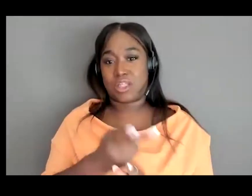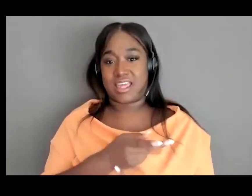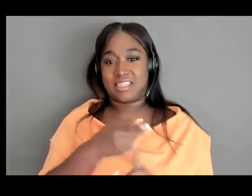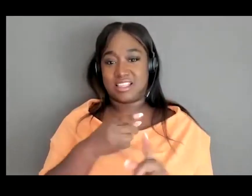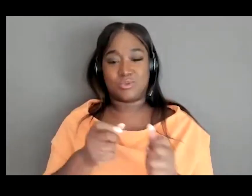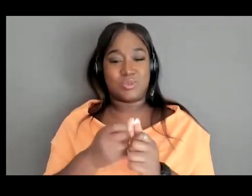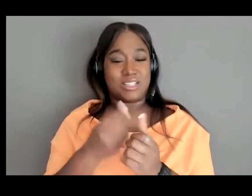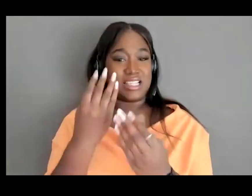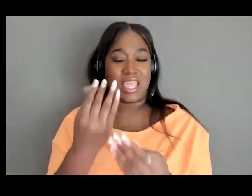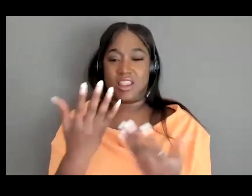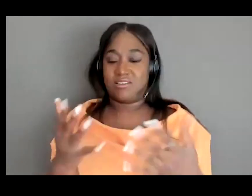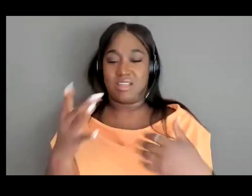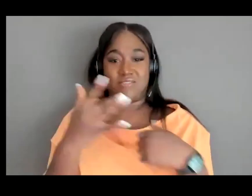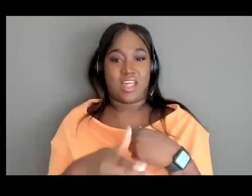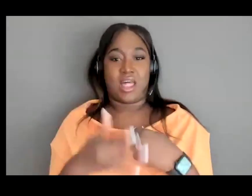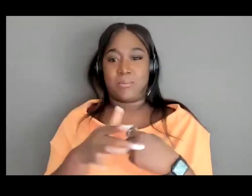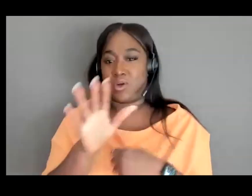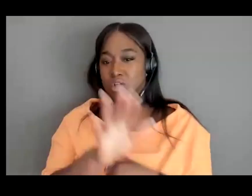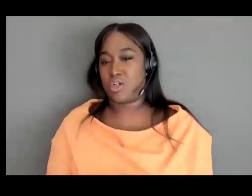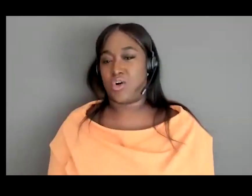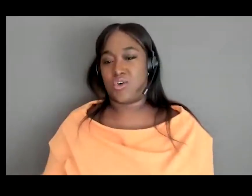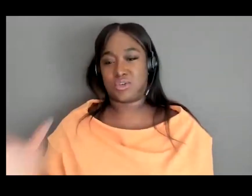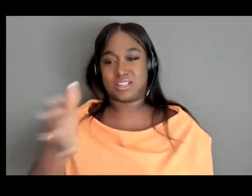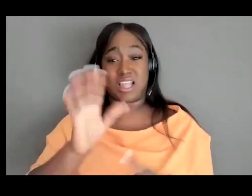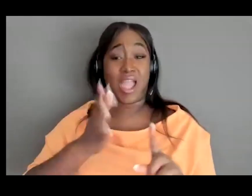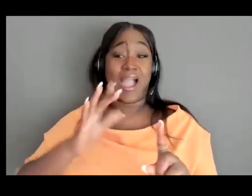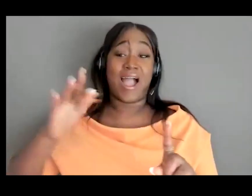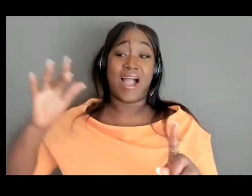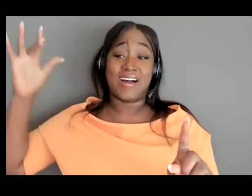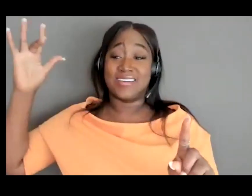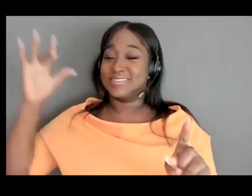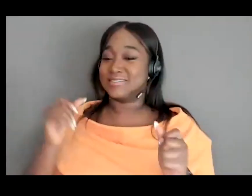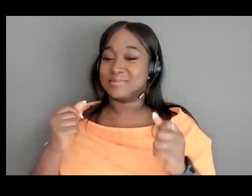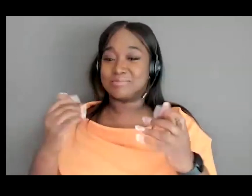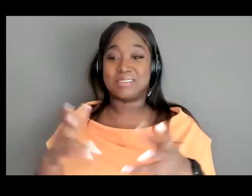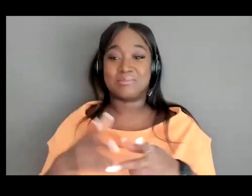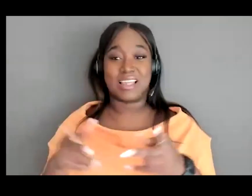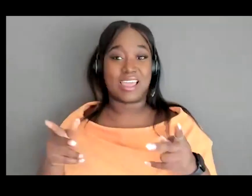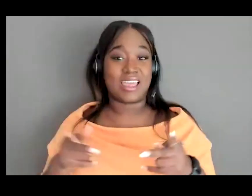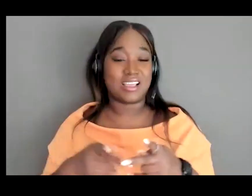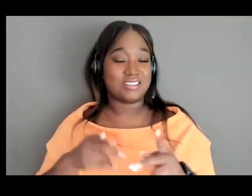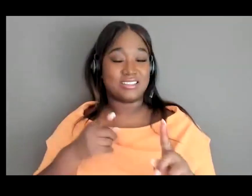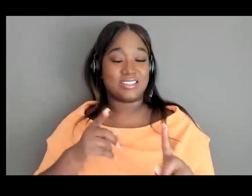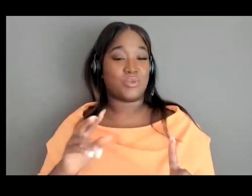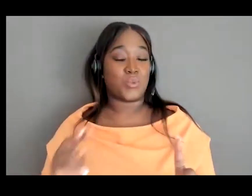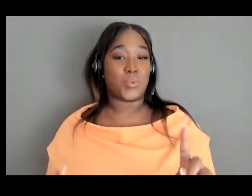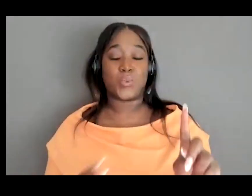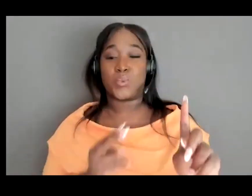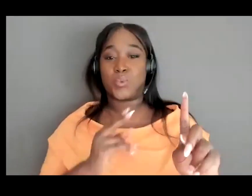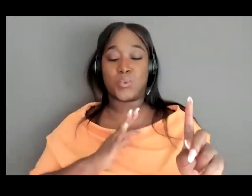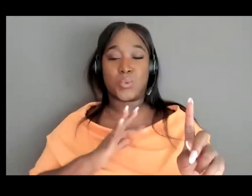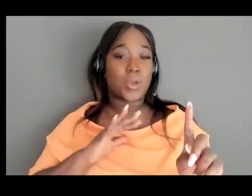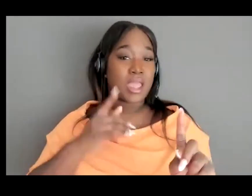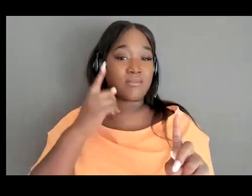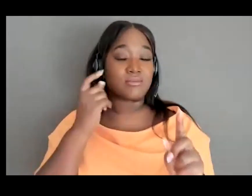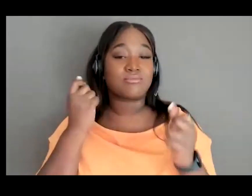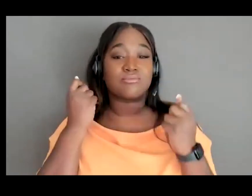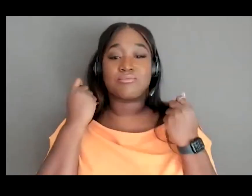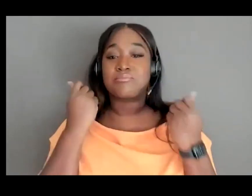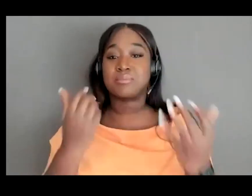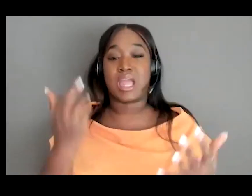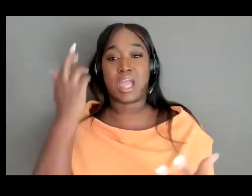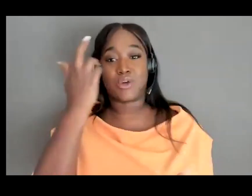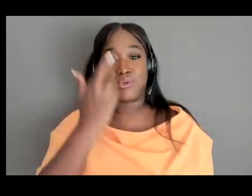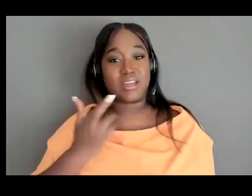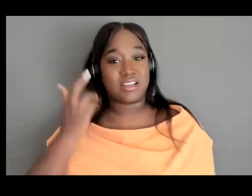that's available everywhere. Like, this is the holy grail in many, many places, because, for